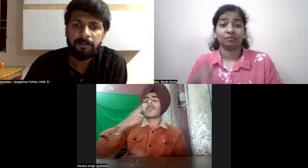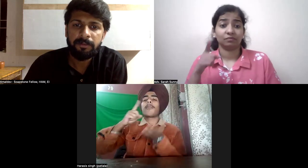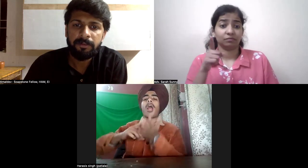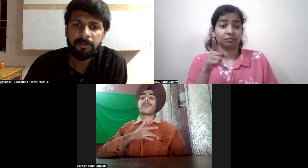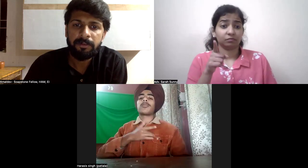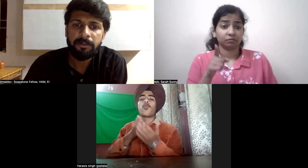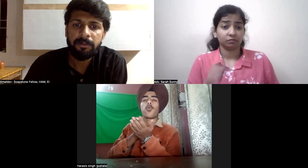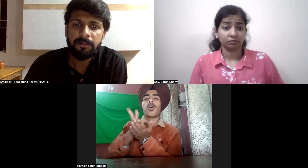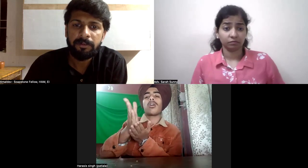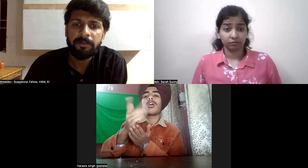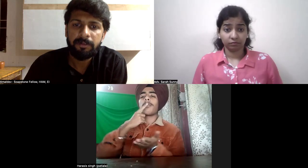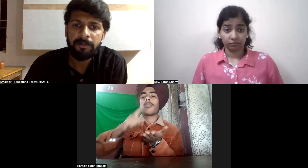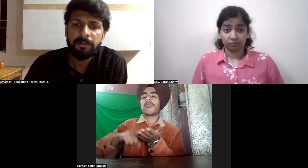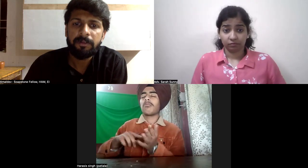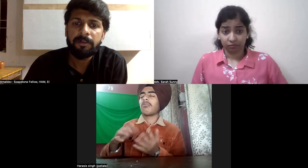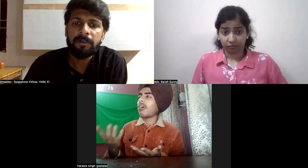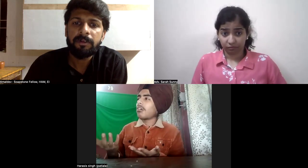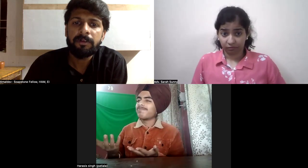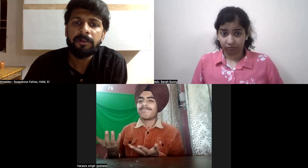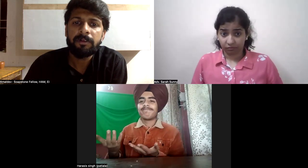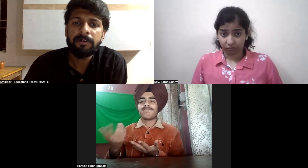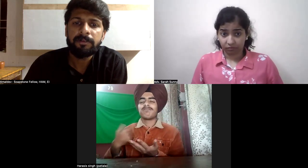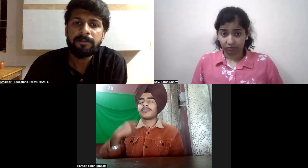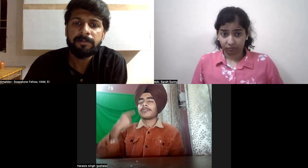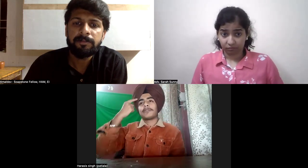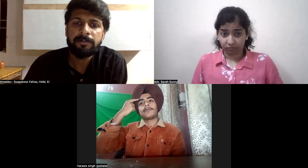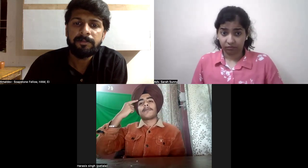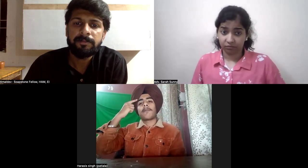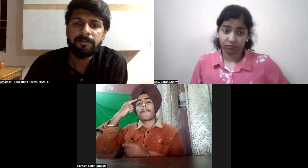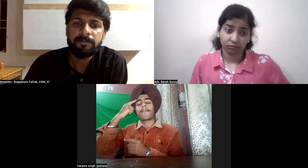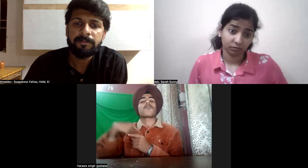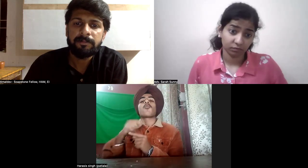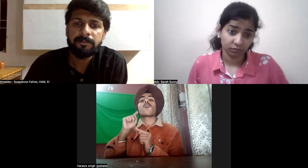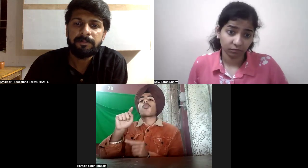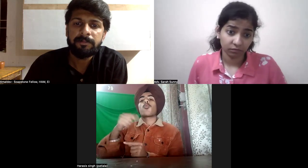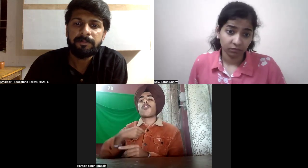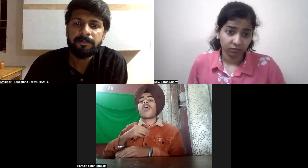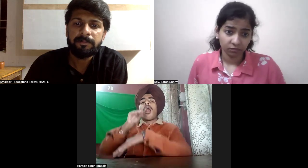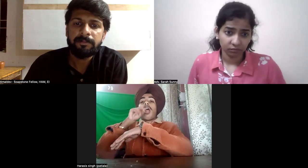met with the same, expectations.